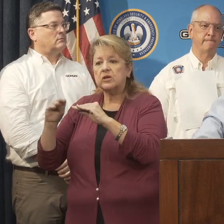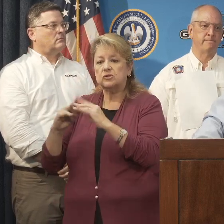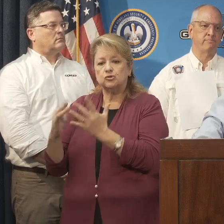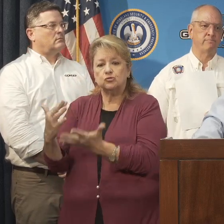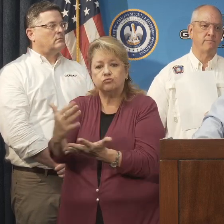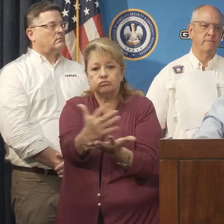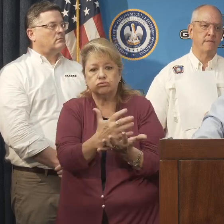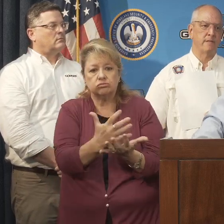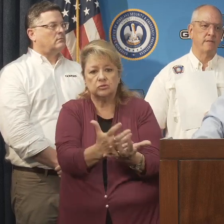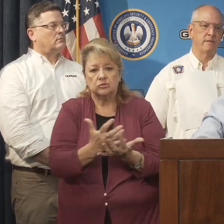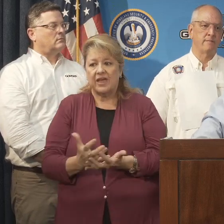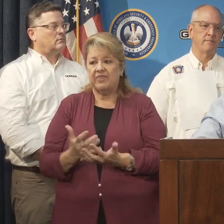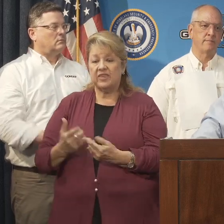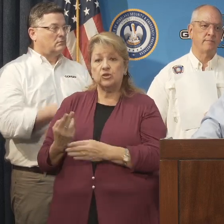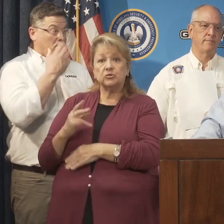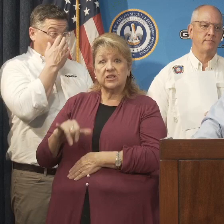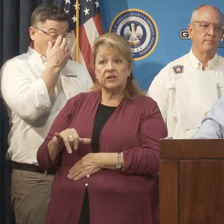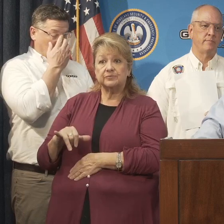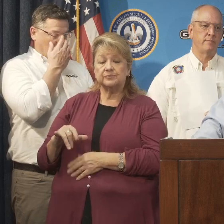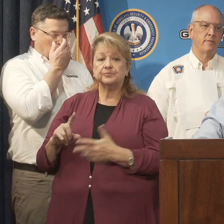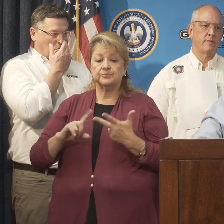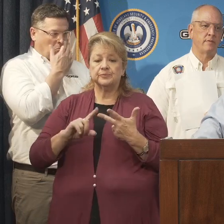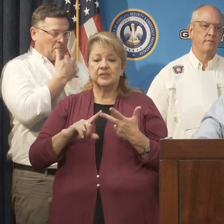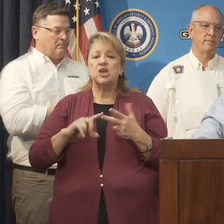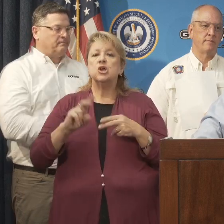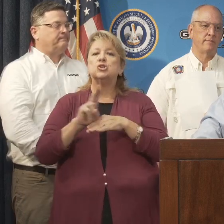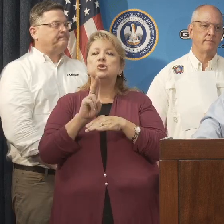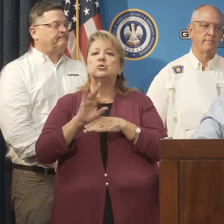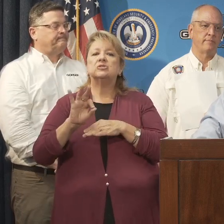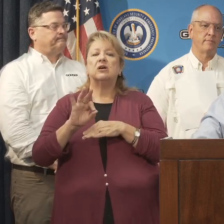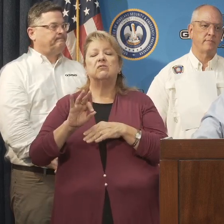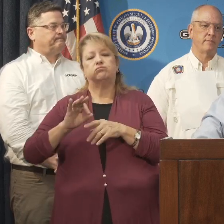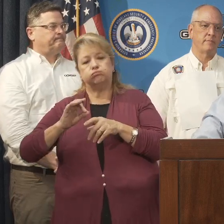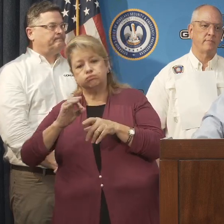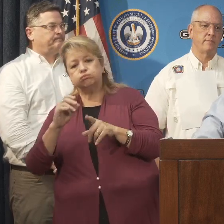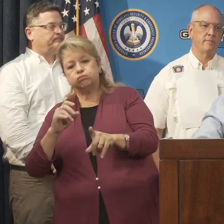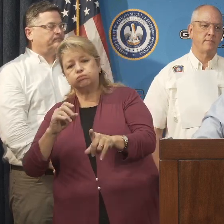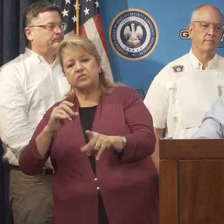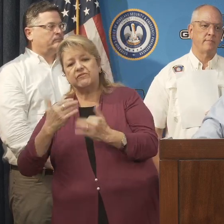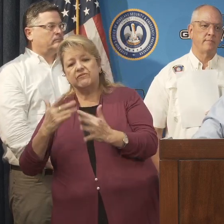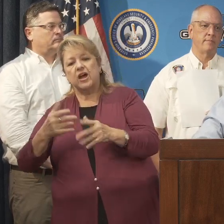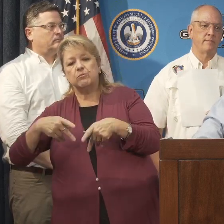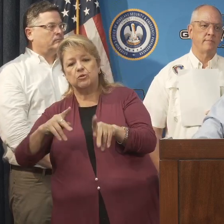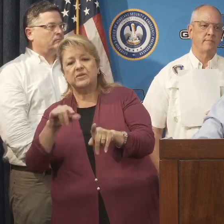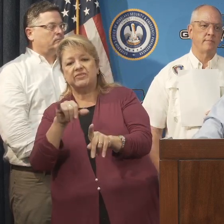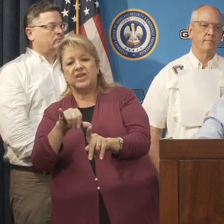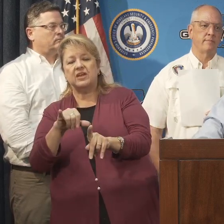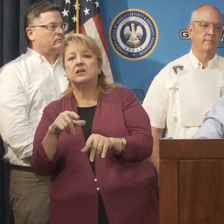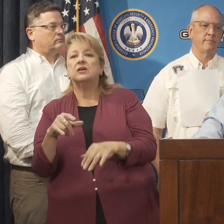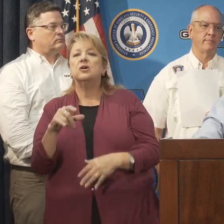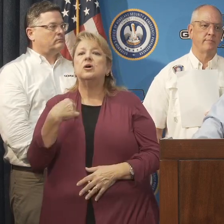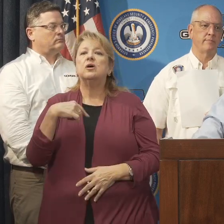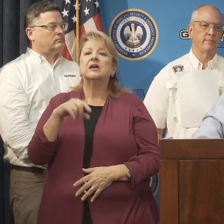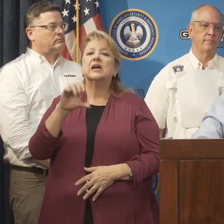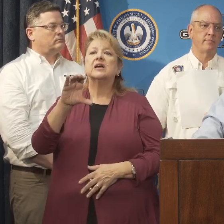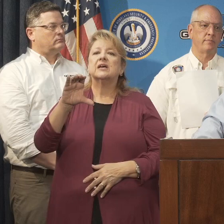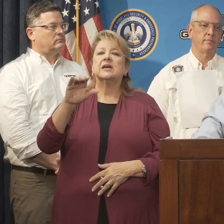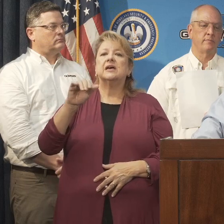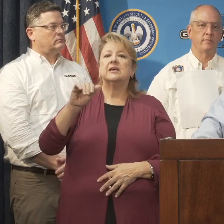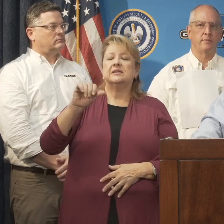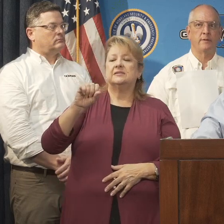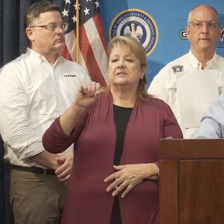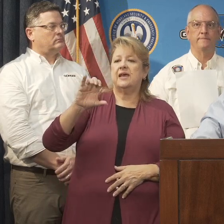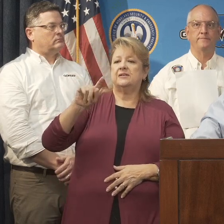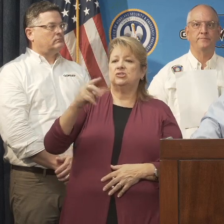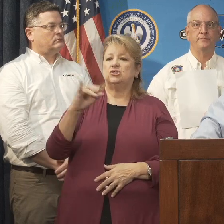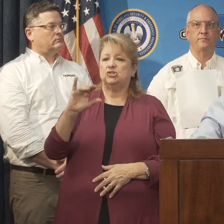And then finally, the use of prescribed fire. One of the things we're working with specifically on the Kisatchie, we have a signed stewardship agreement. And the work